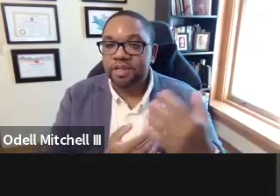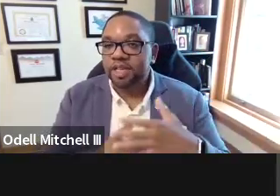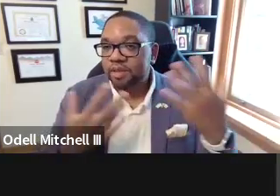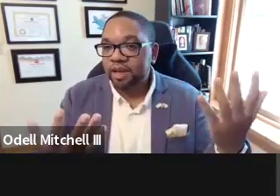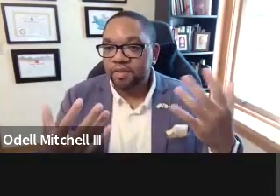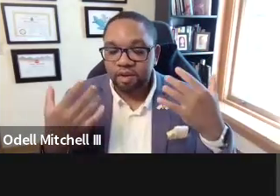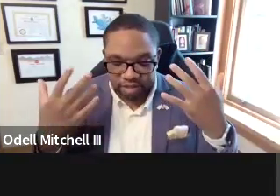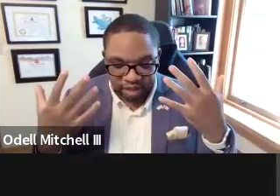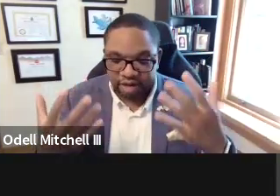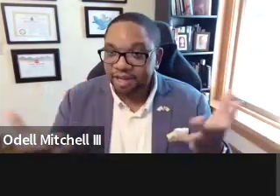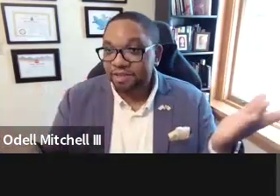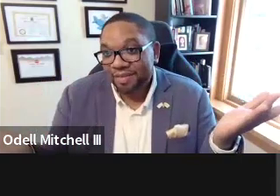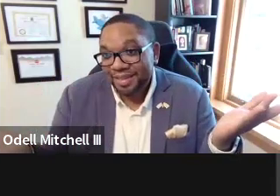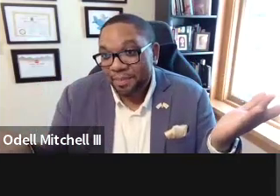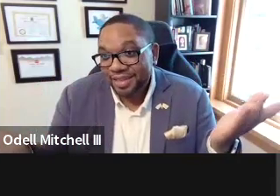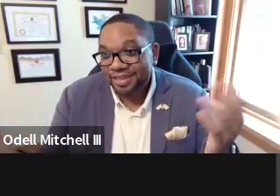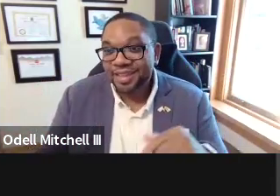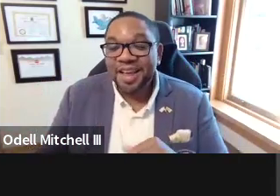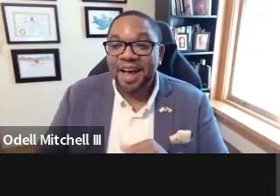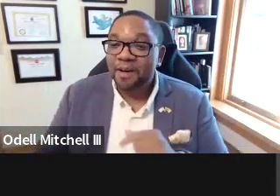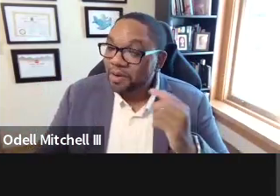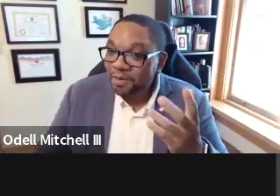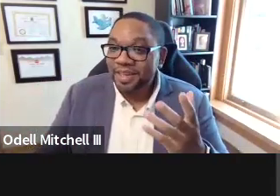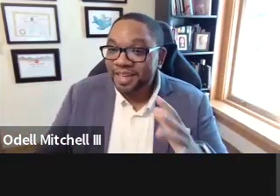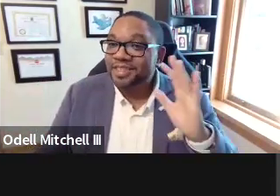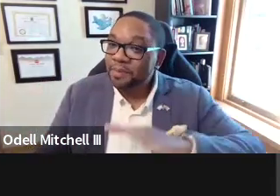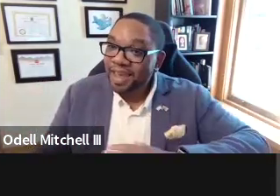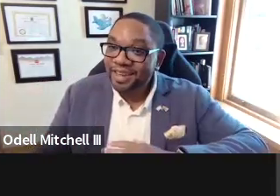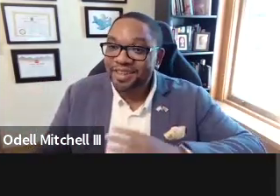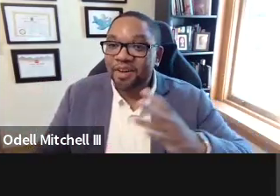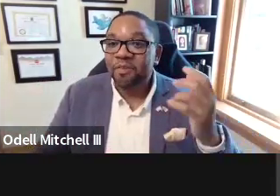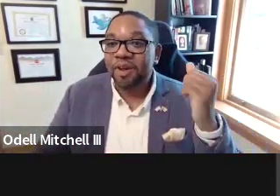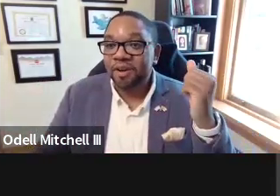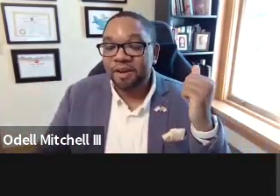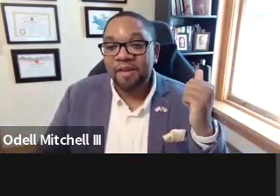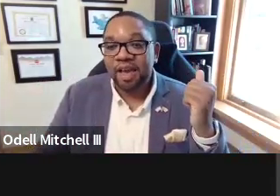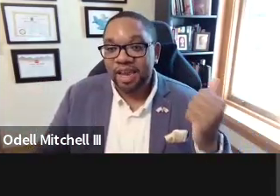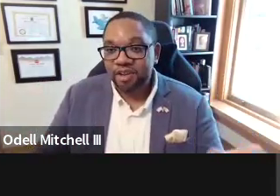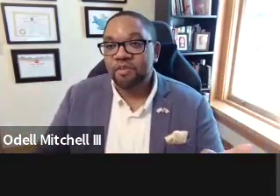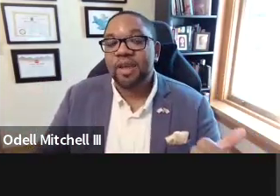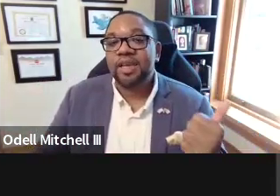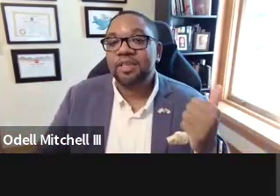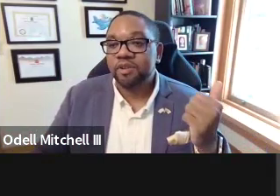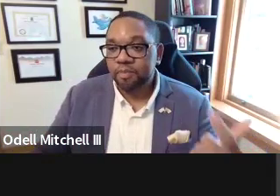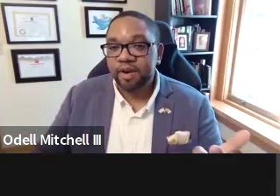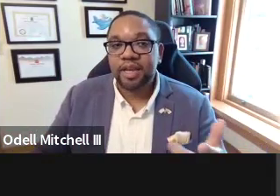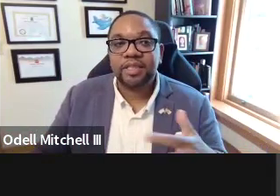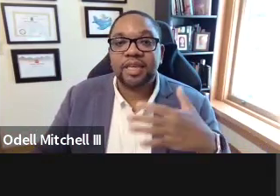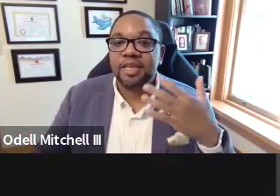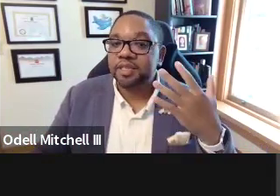give you a presentation without giving you a standard answer. It depends. But it really does depend on what your industry is,